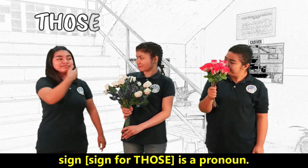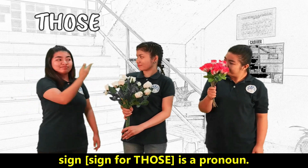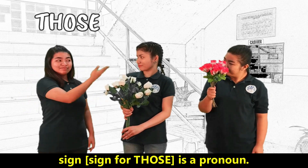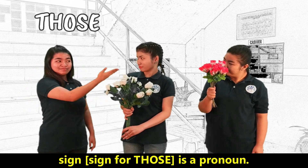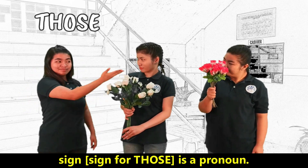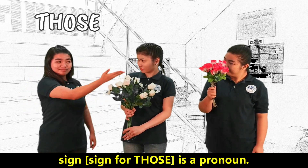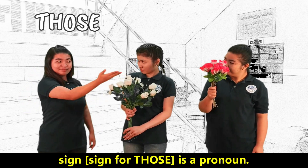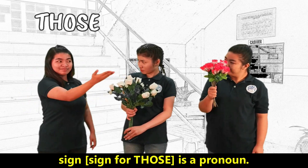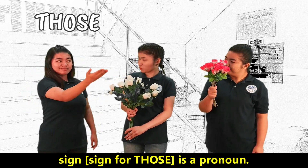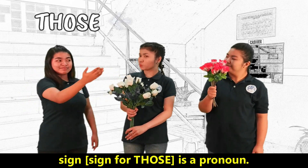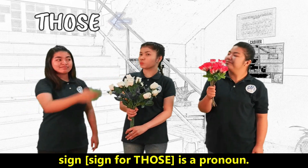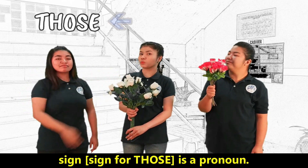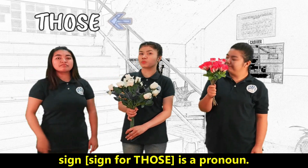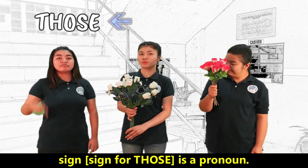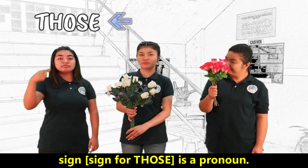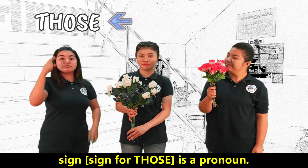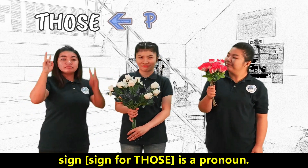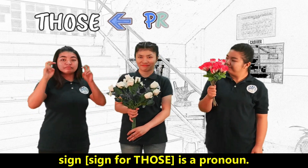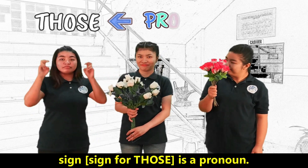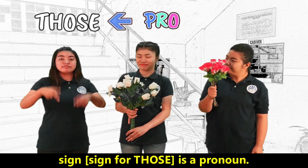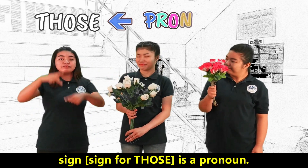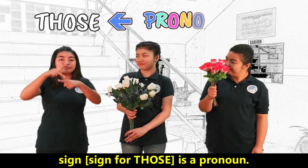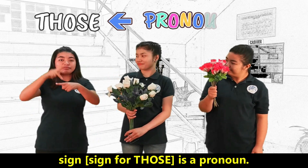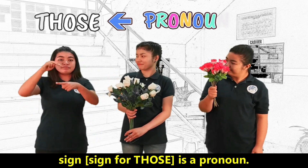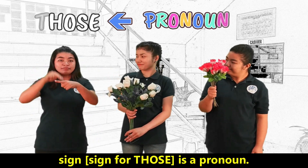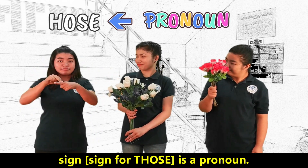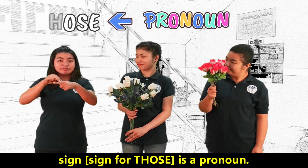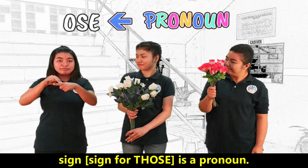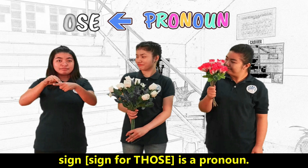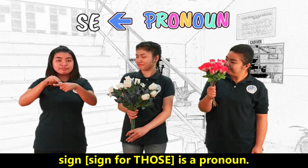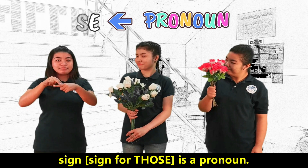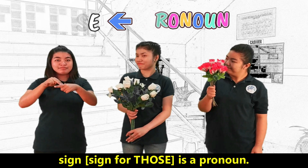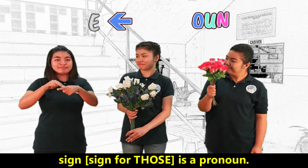Sign for those is a pronoun.